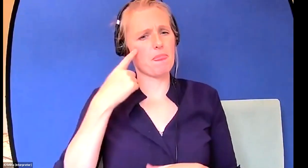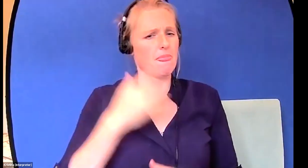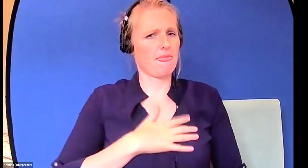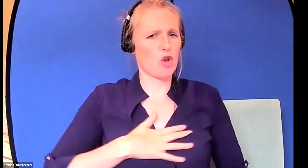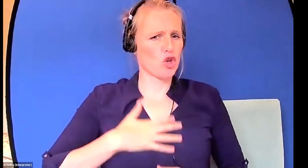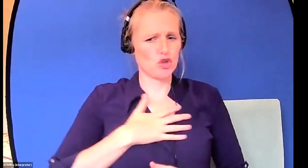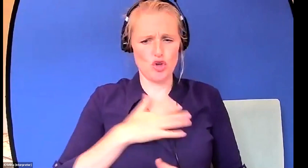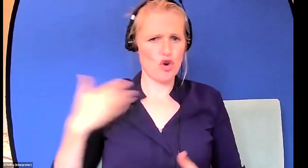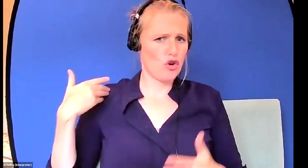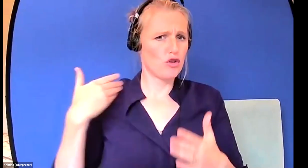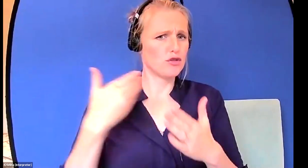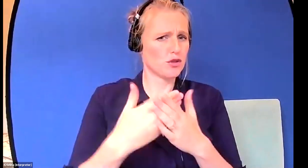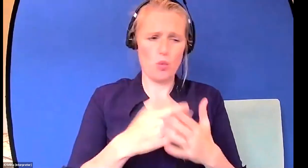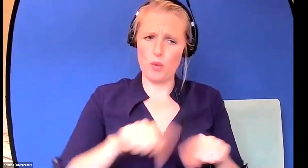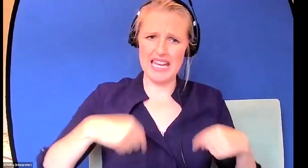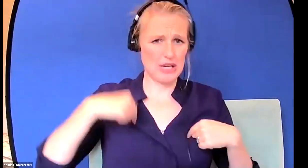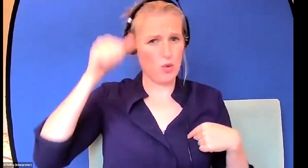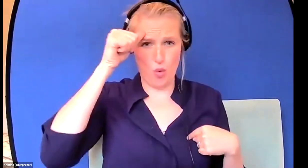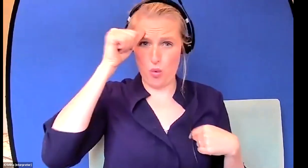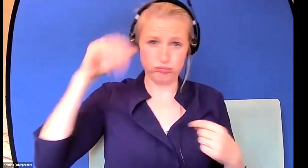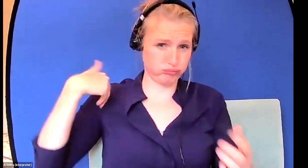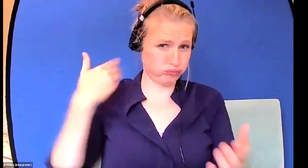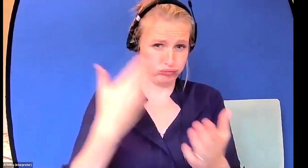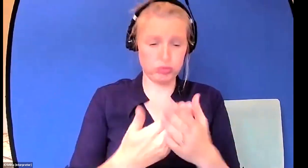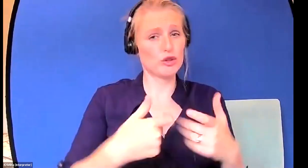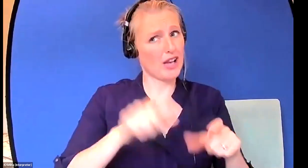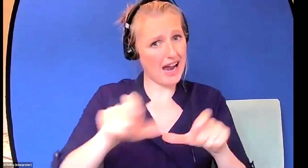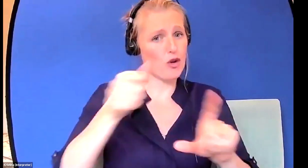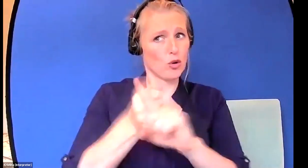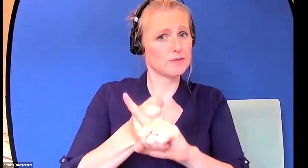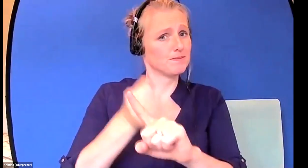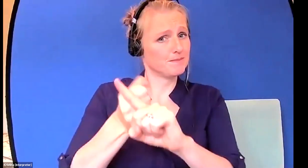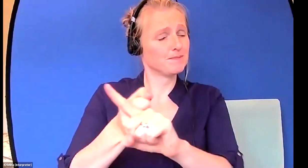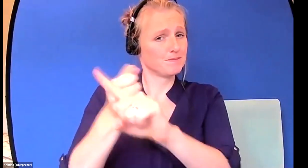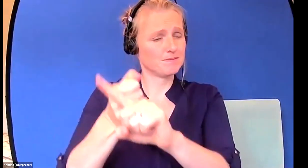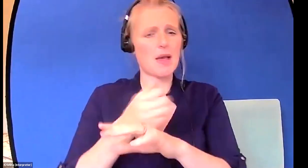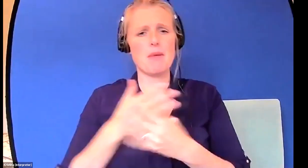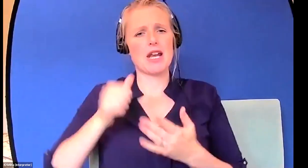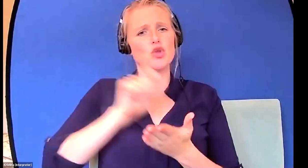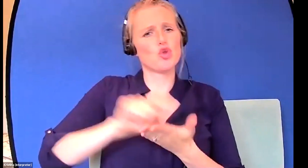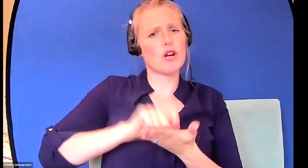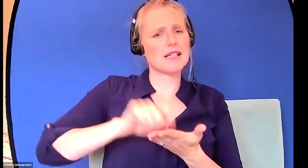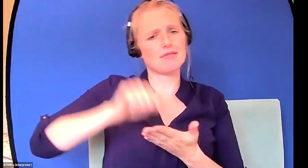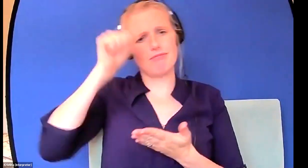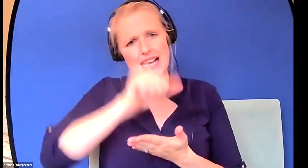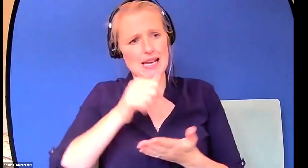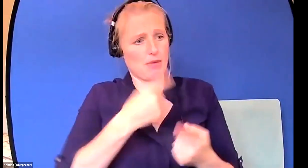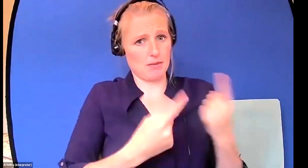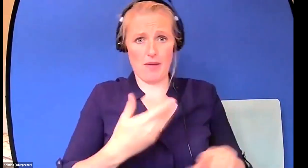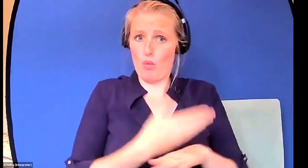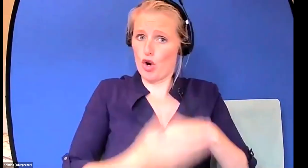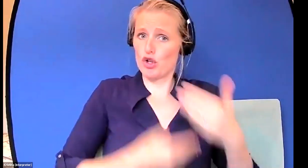some time now, and of course should remain so. And many academics and journalists and practitioners have drawn attention